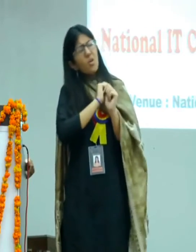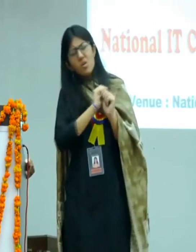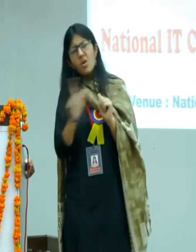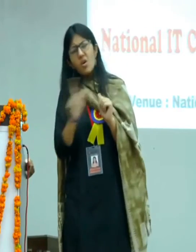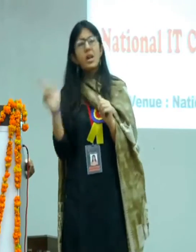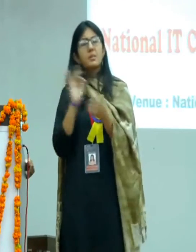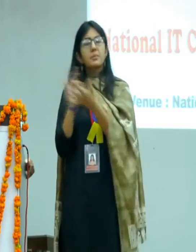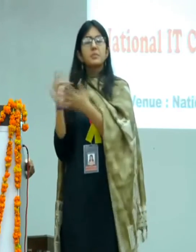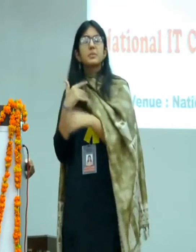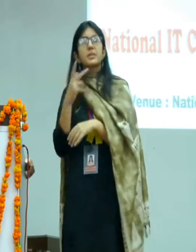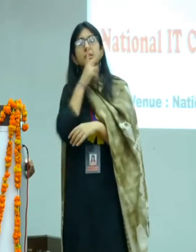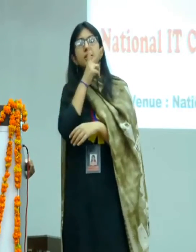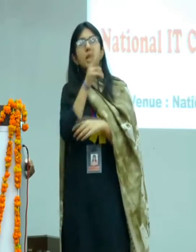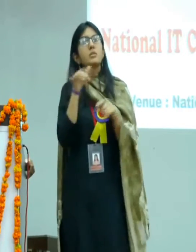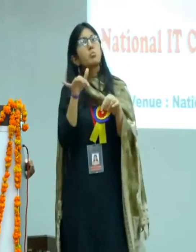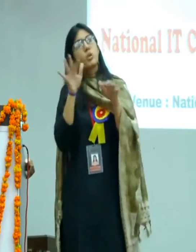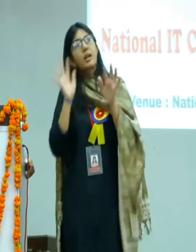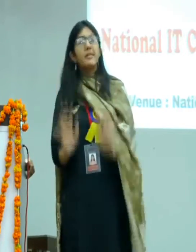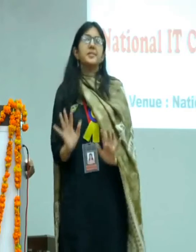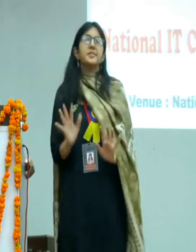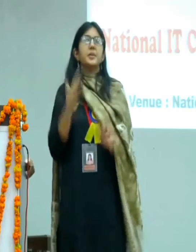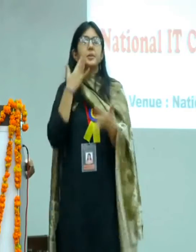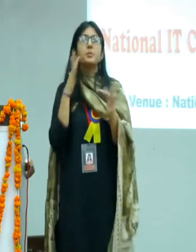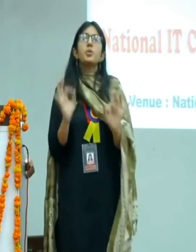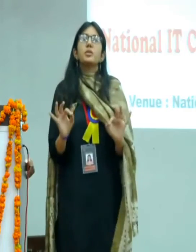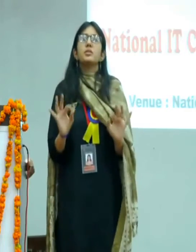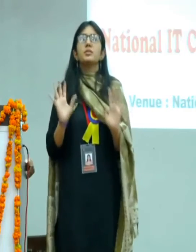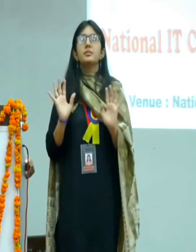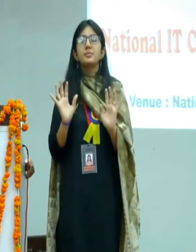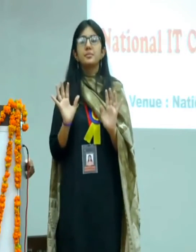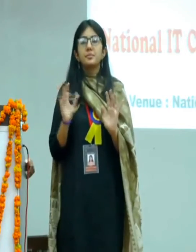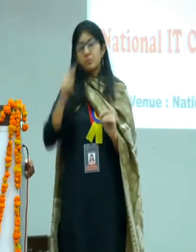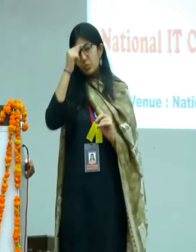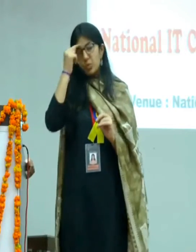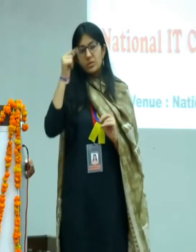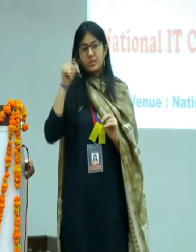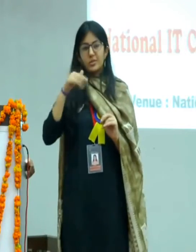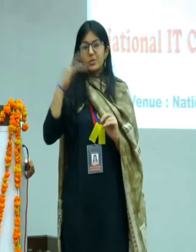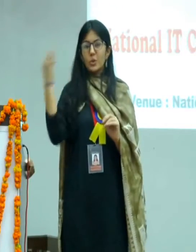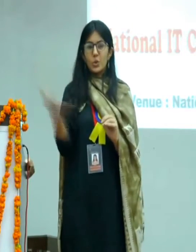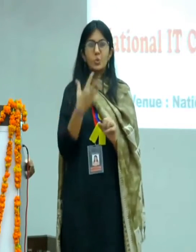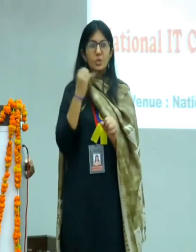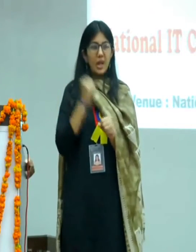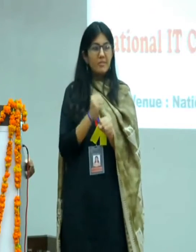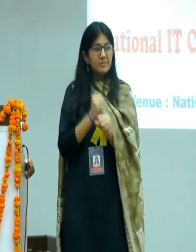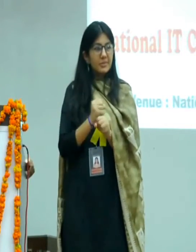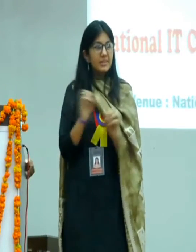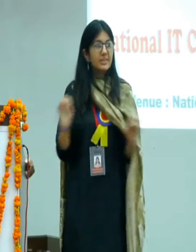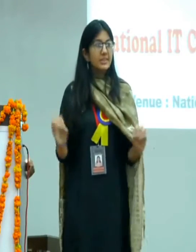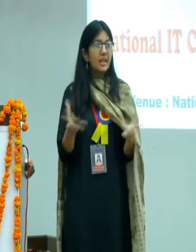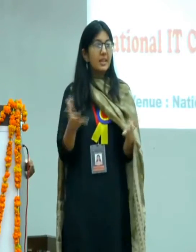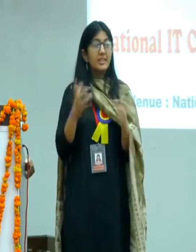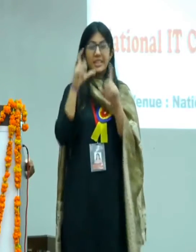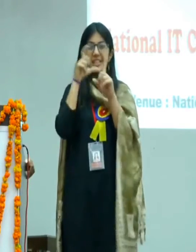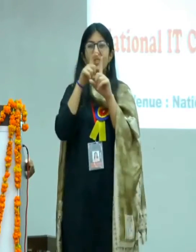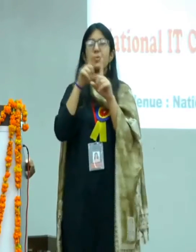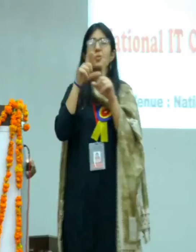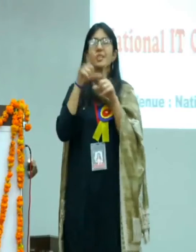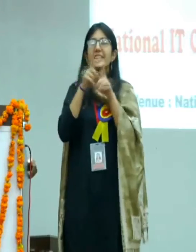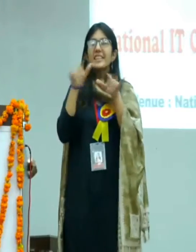Everywhere we can see the IT. Even after this new government started Digital